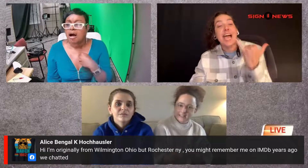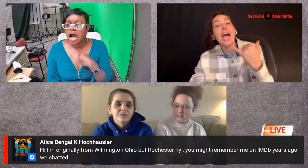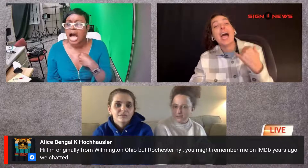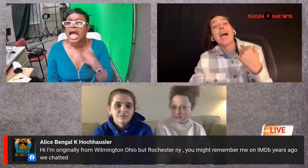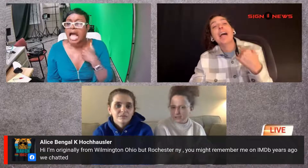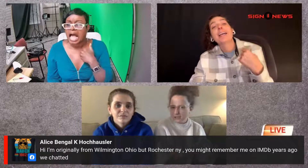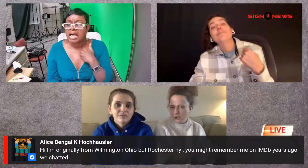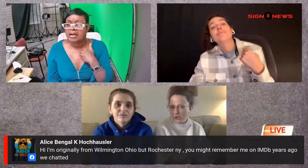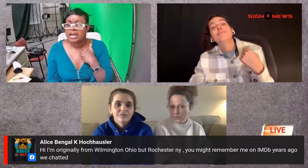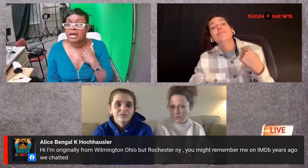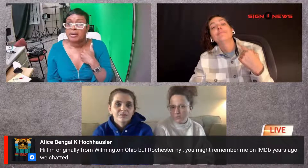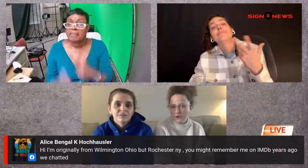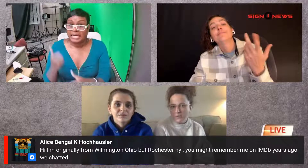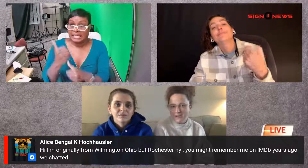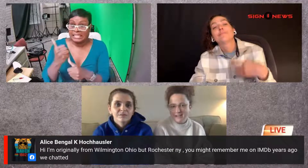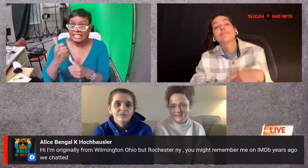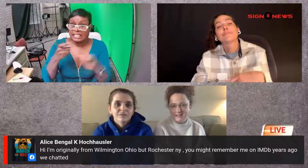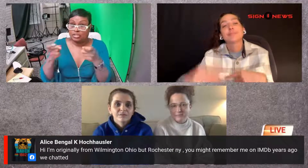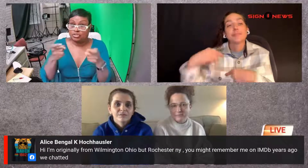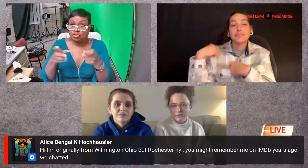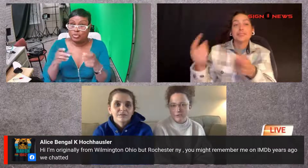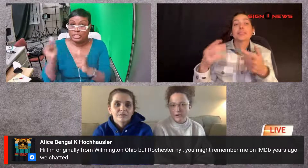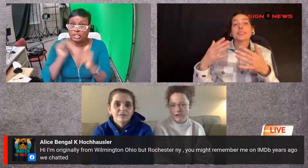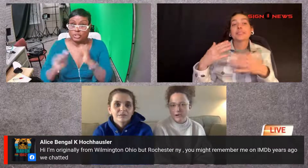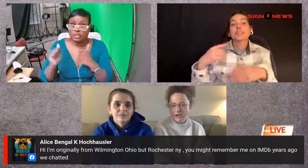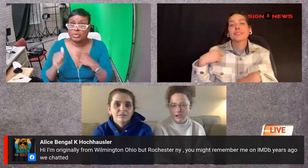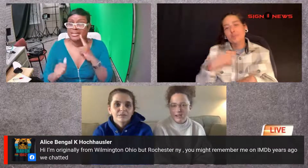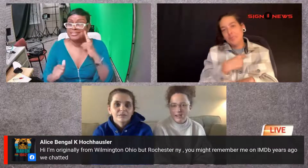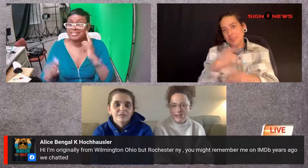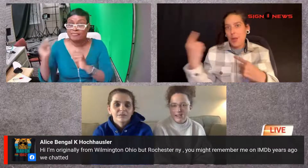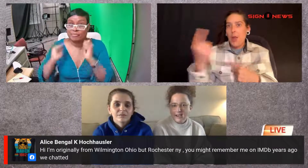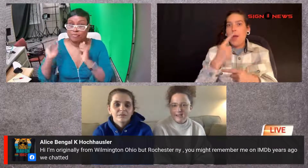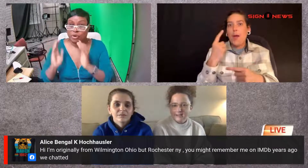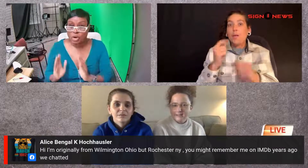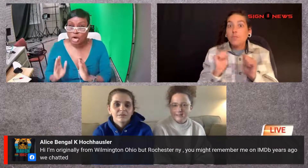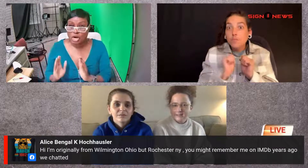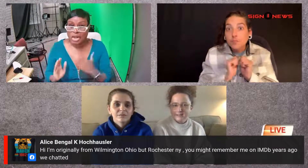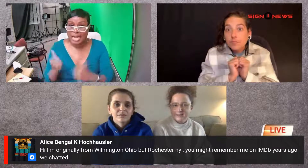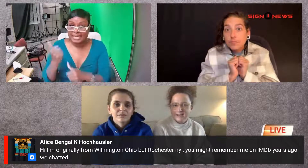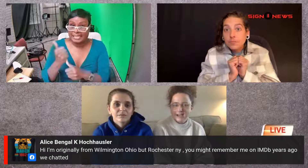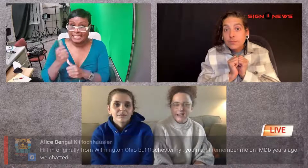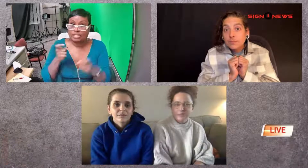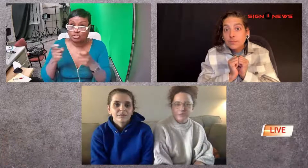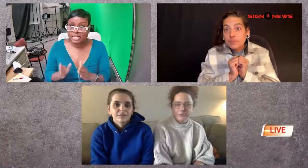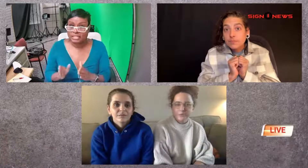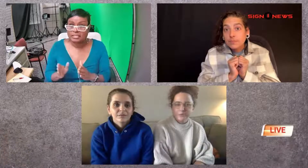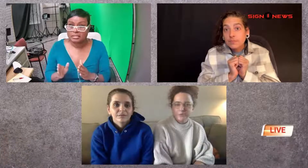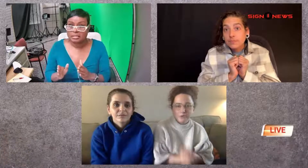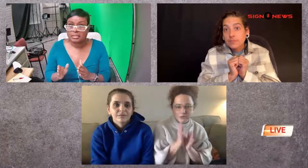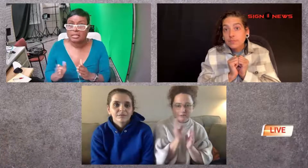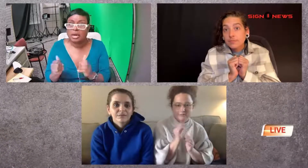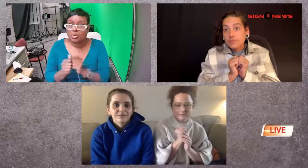I assistant directed a show where we had a deaf performer, and I had.